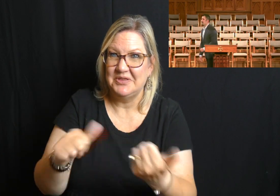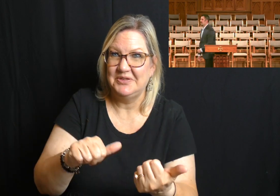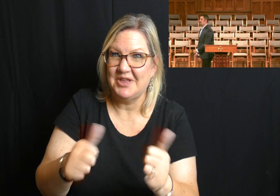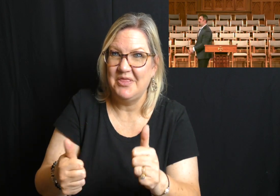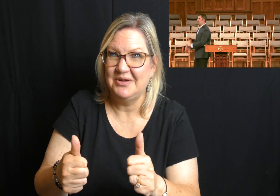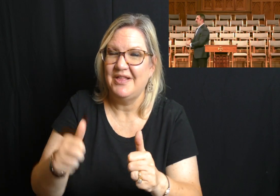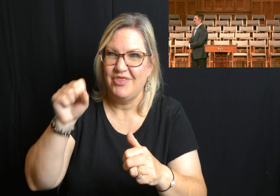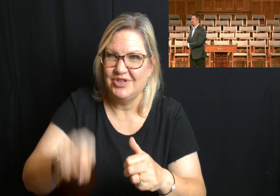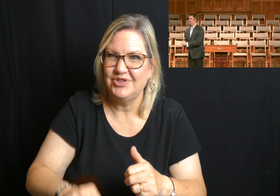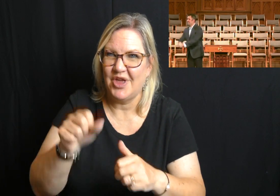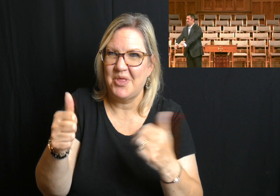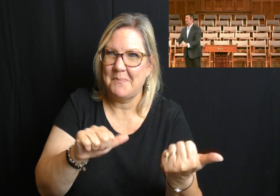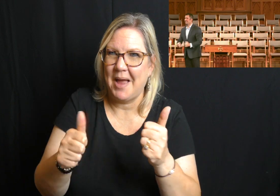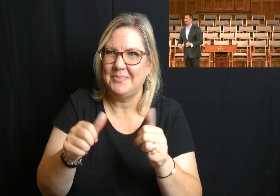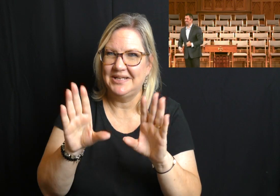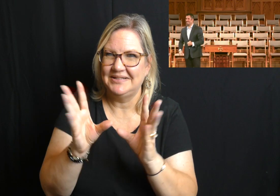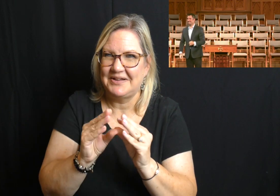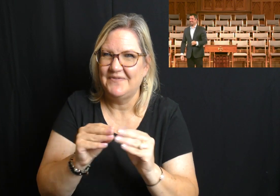So,